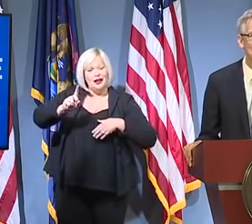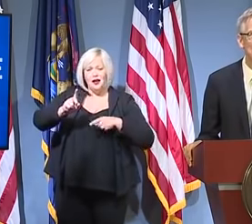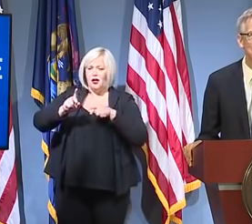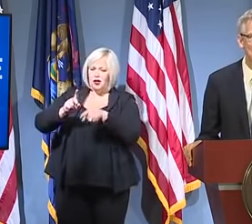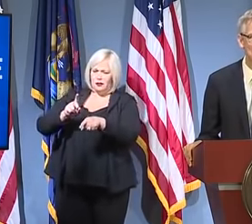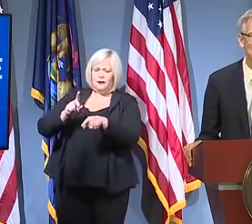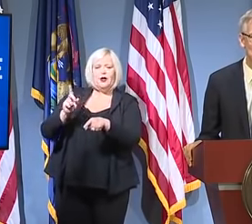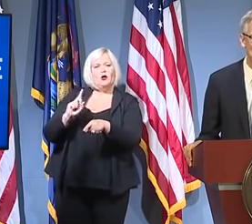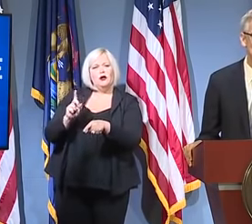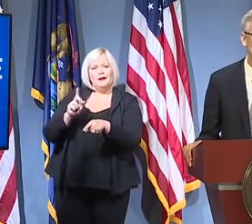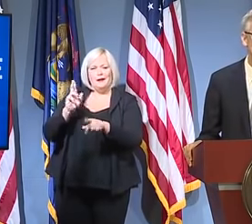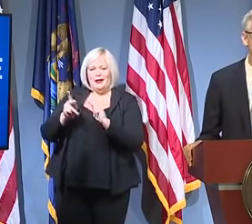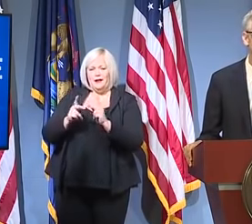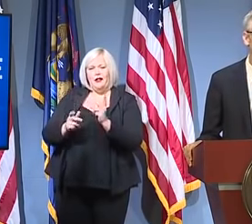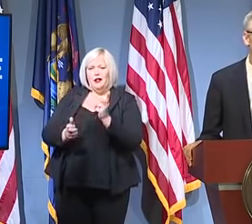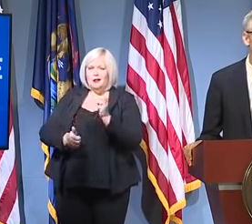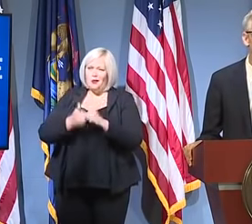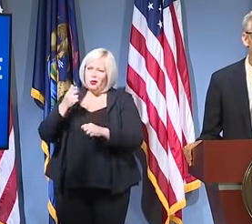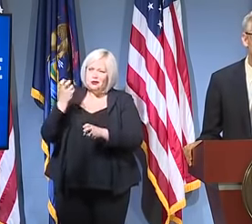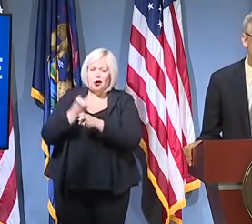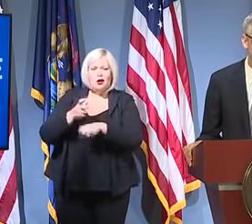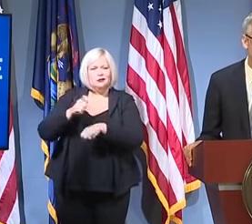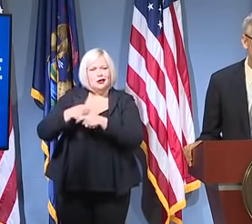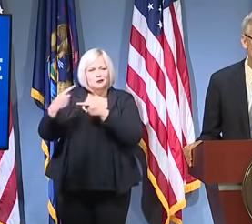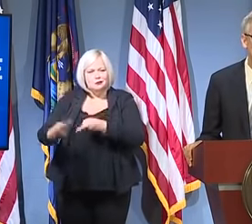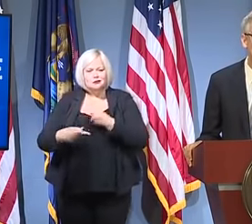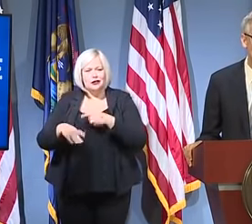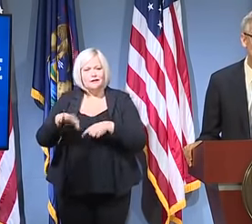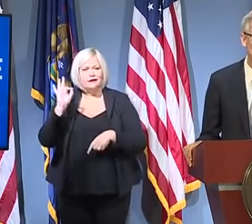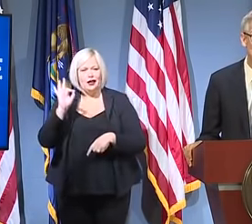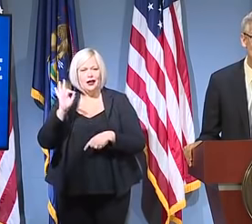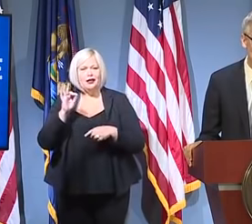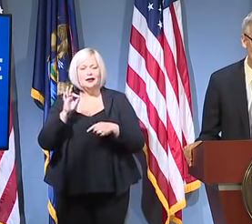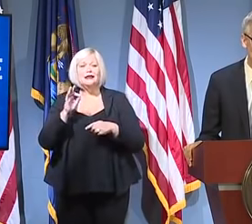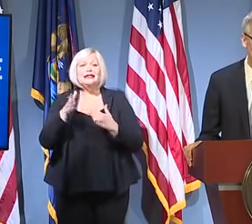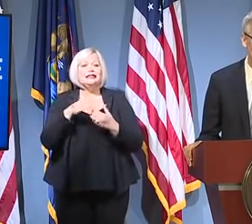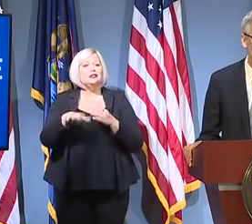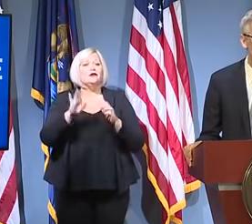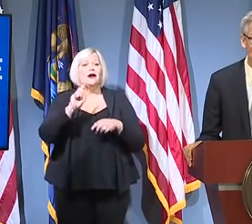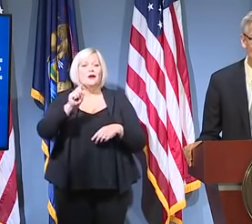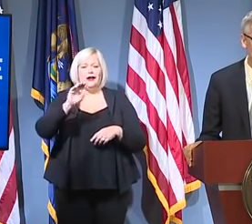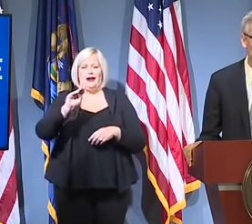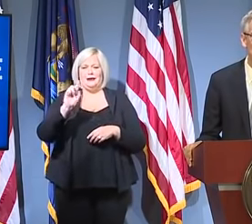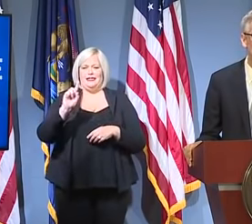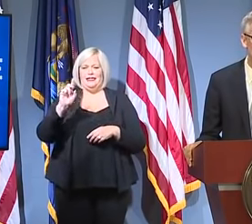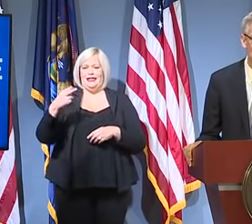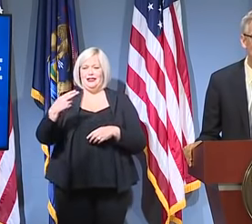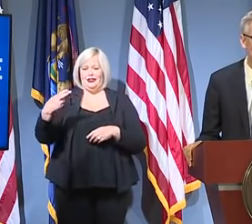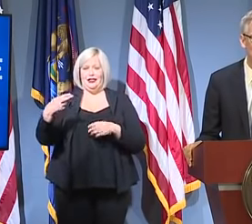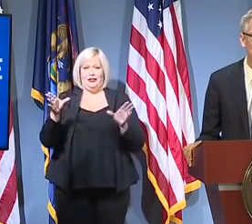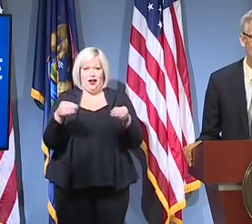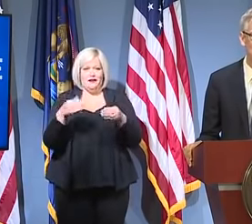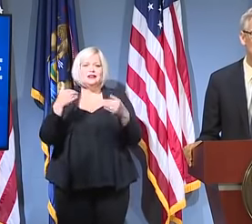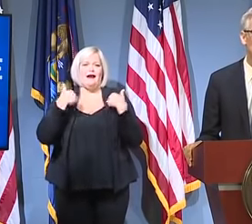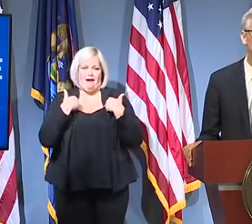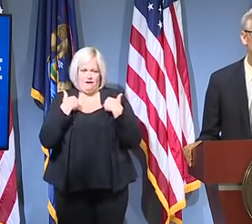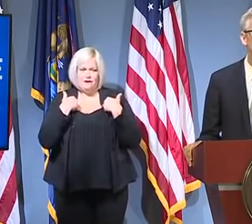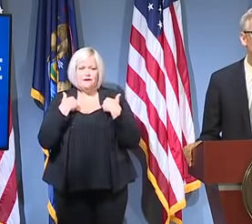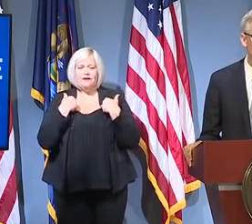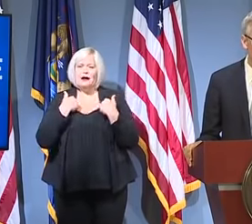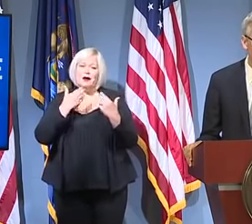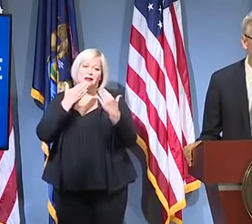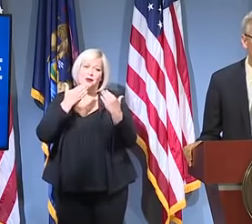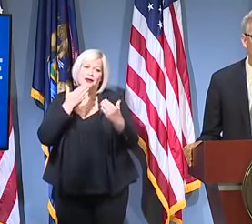at MDHHS offices. I want to do a shout out to our thousands of staff, many of whom have continued their critical